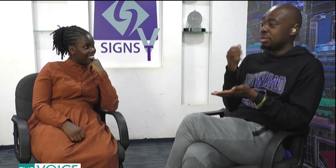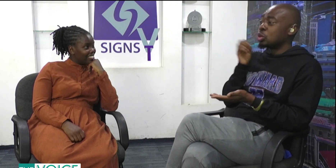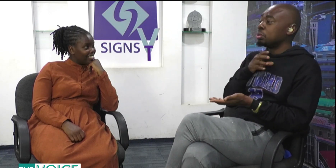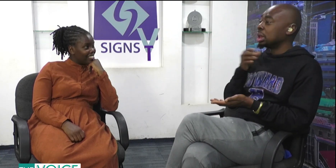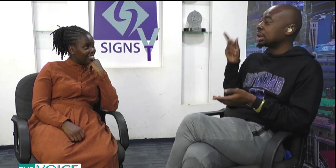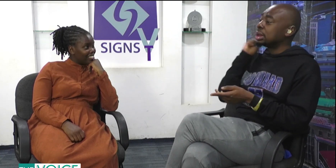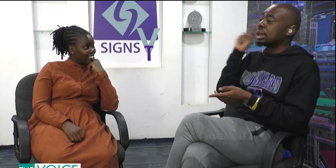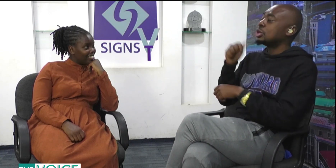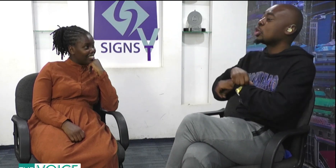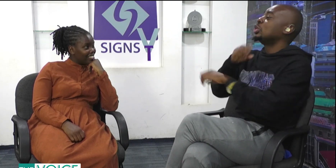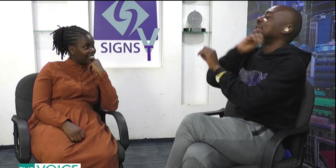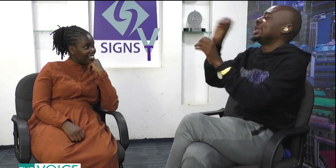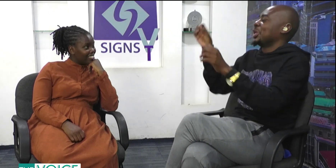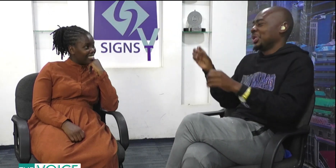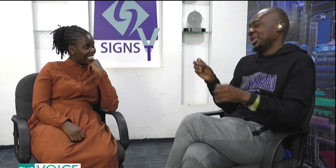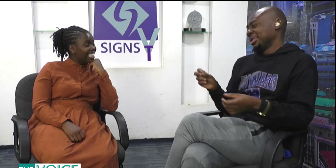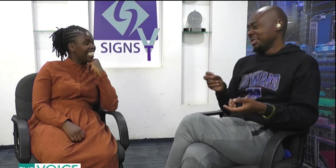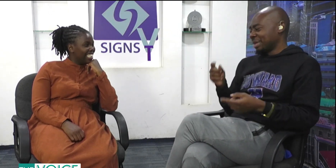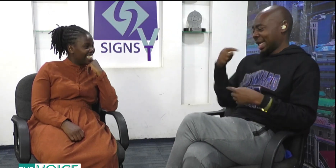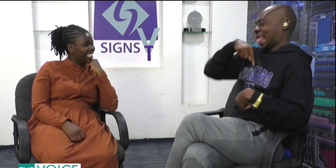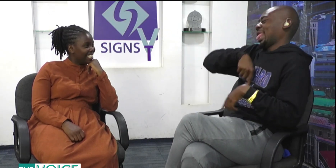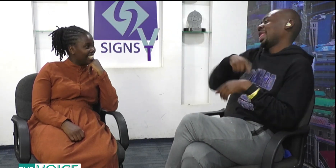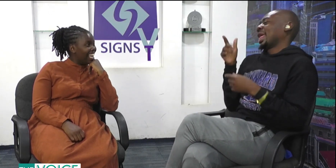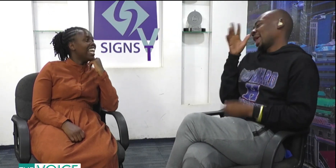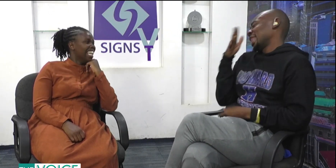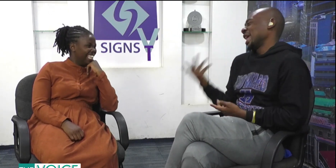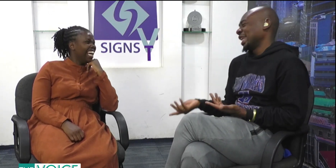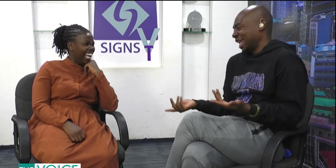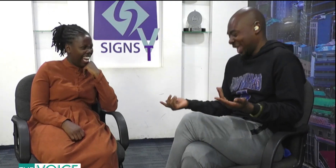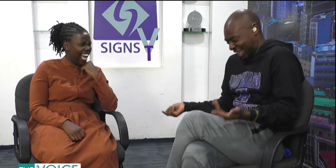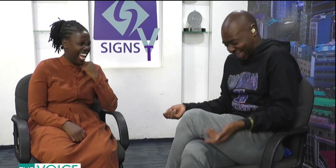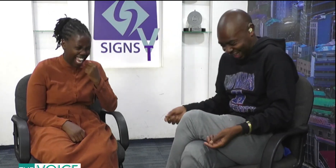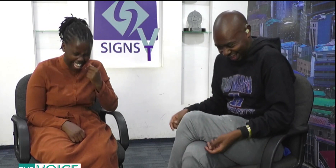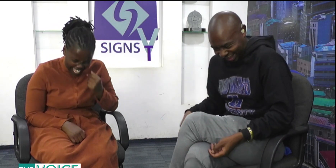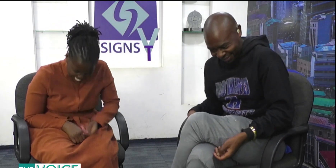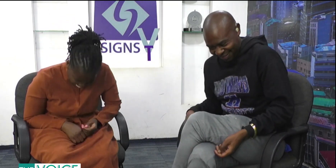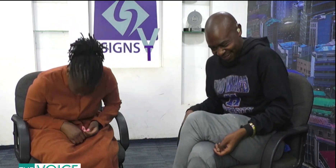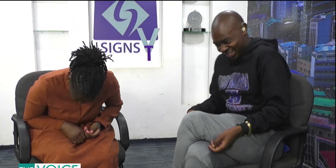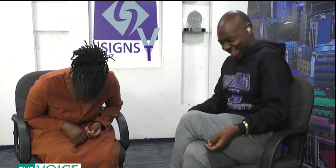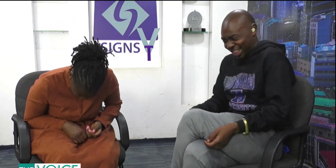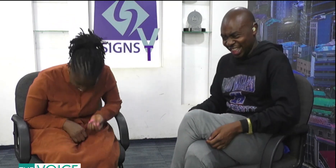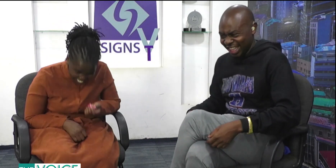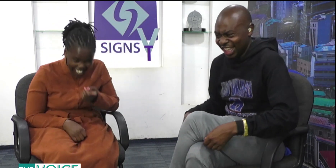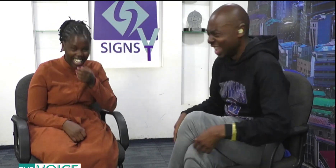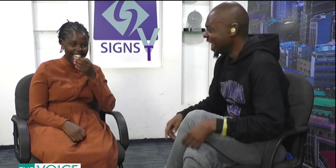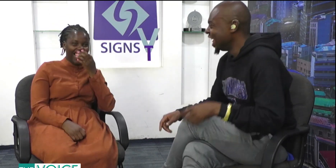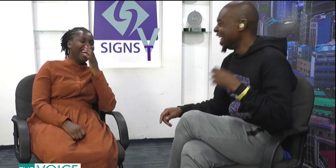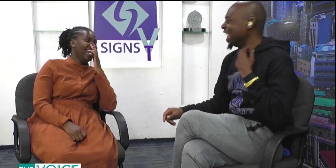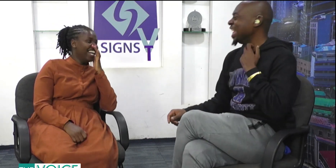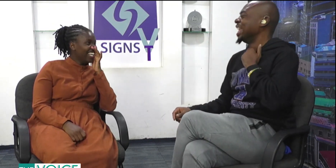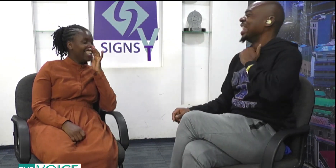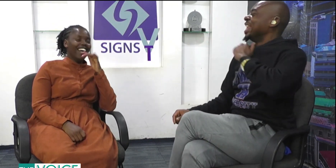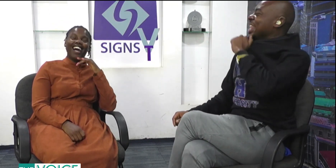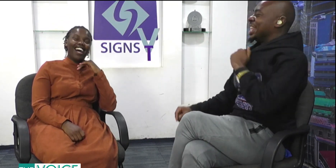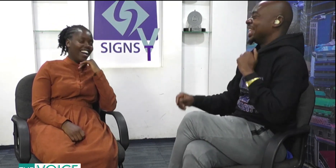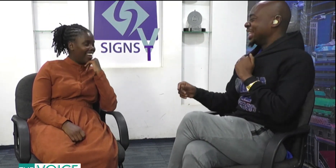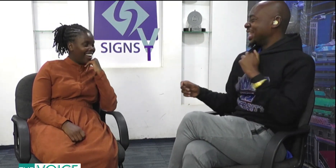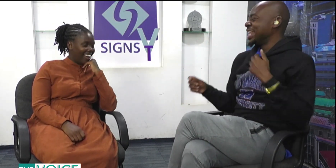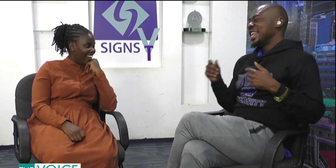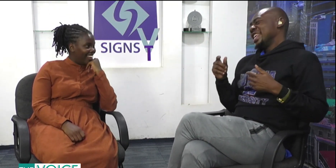For me, I really wanted to come back and work in Nairobi. So deep down in my heart, I really knew I wanted to come and work in Nairobi.